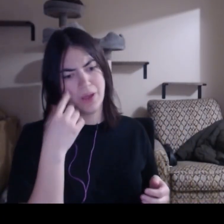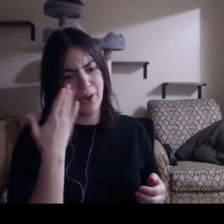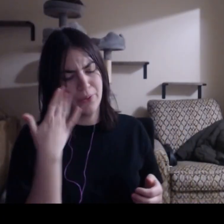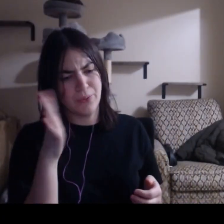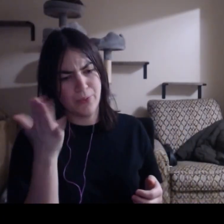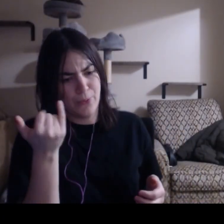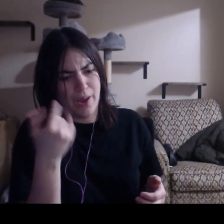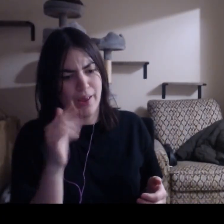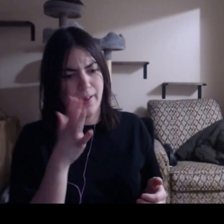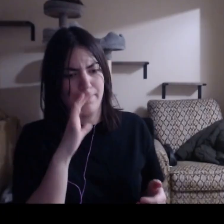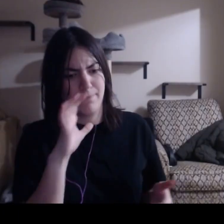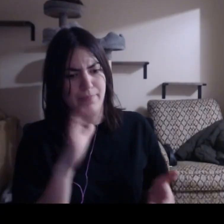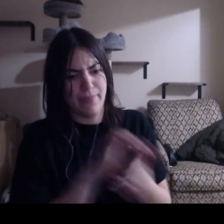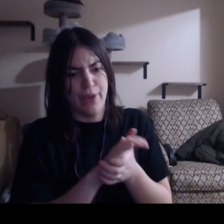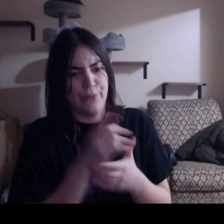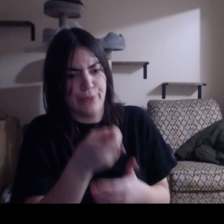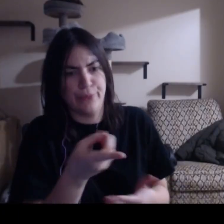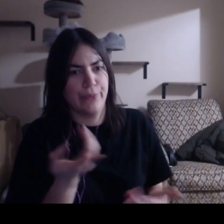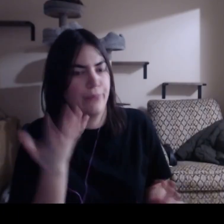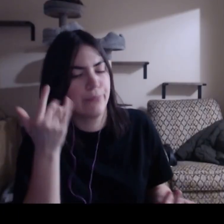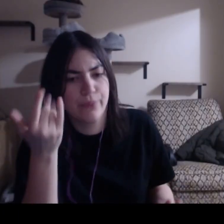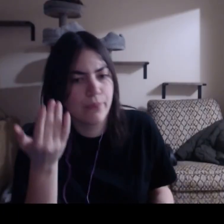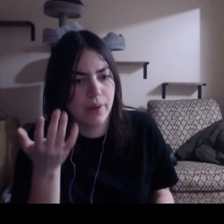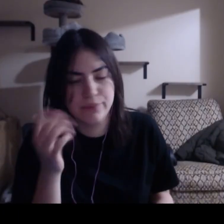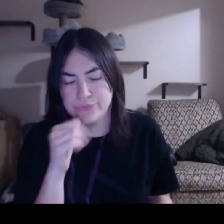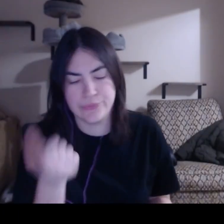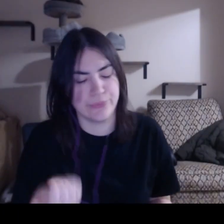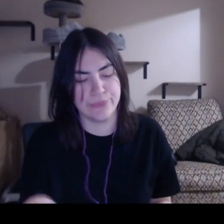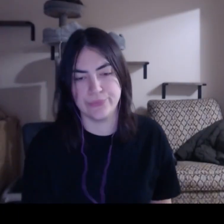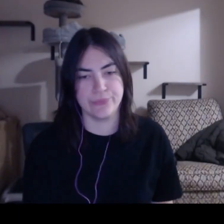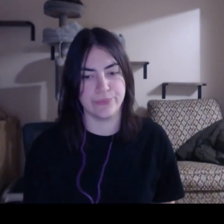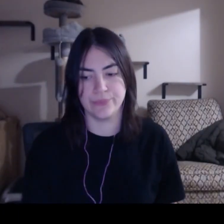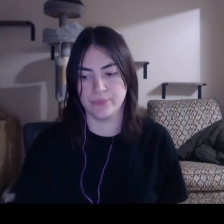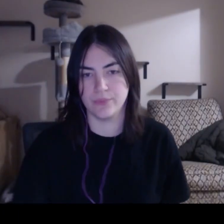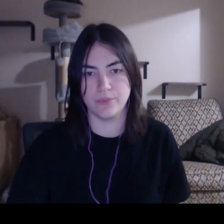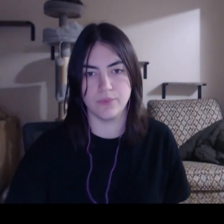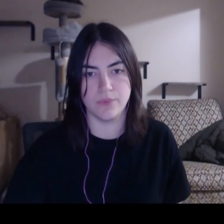Now, as a